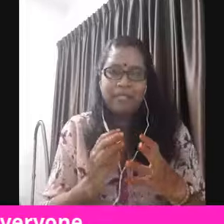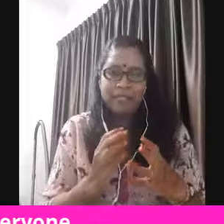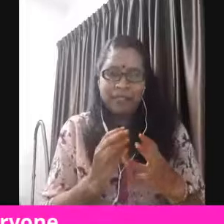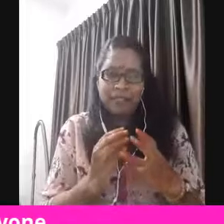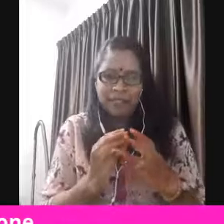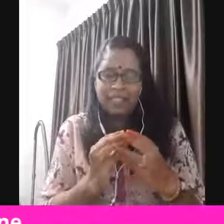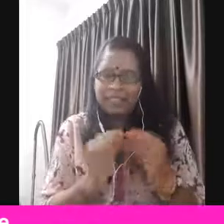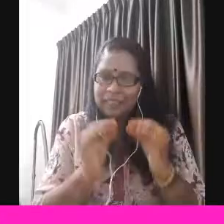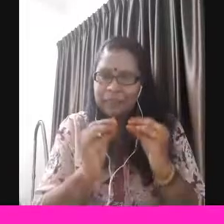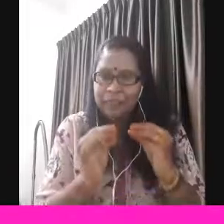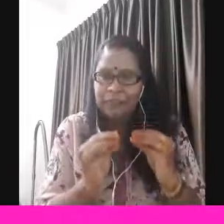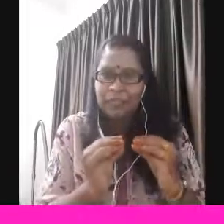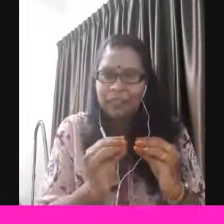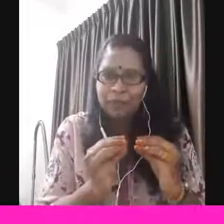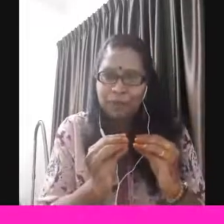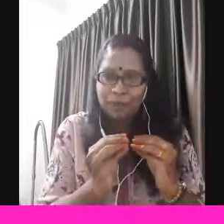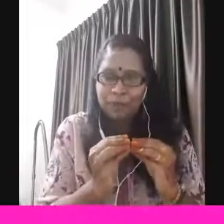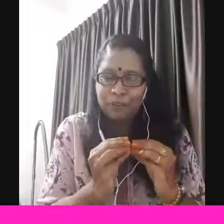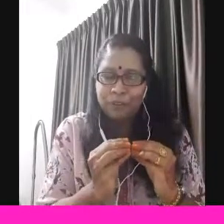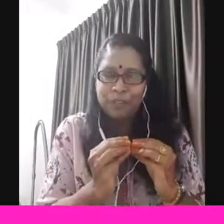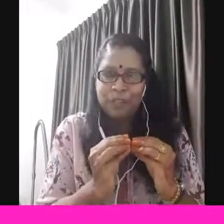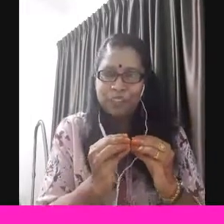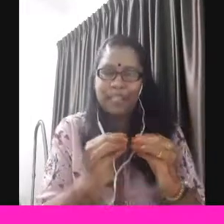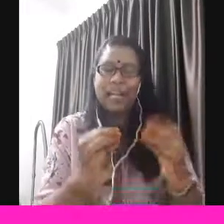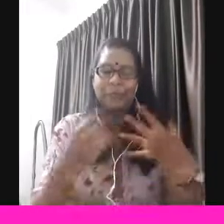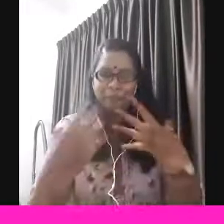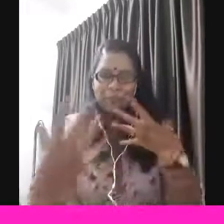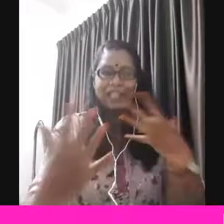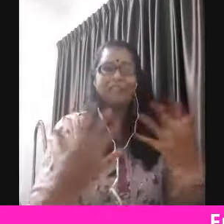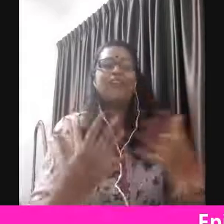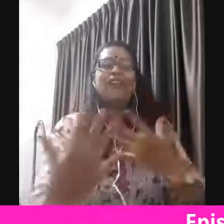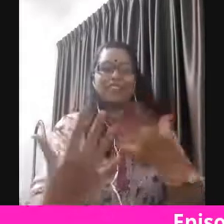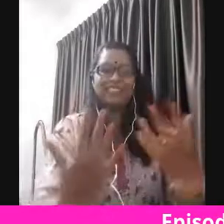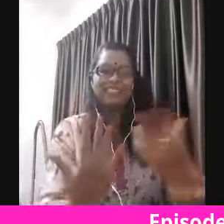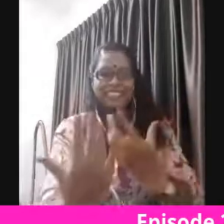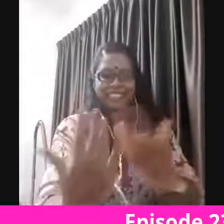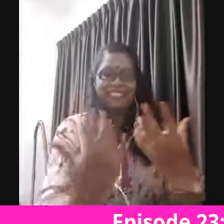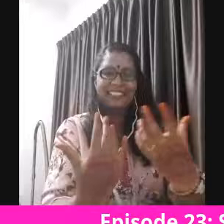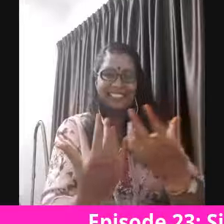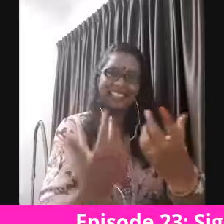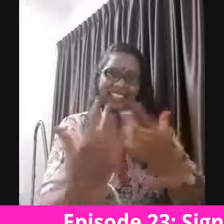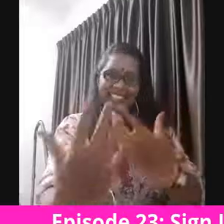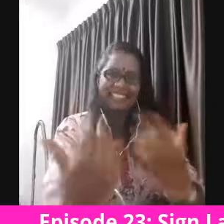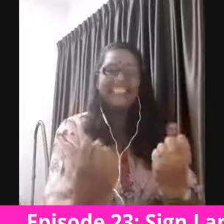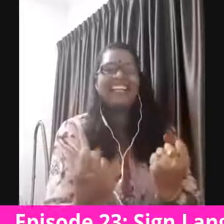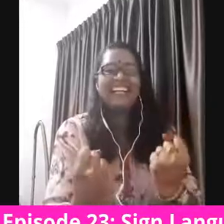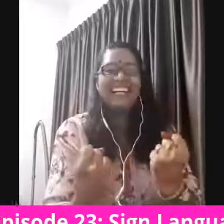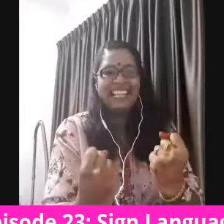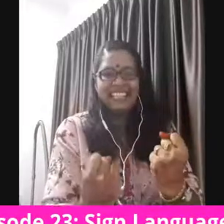kabar? it's a little bit difficult for both of you because we are not interact in